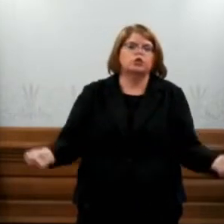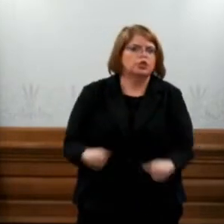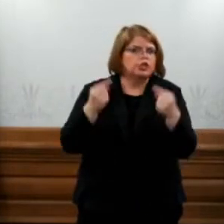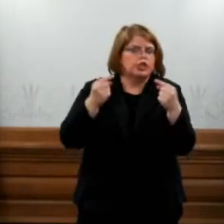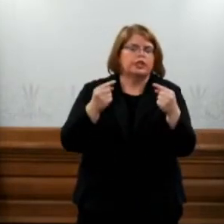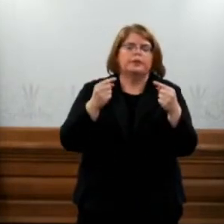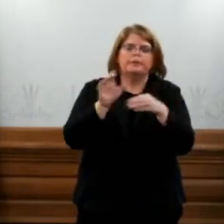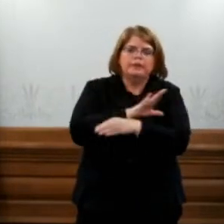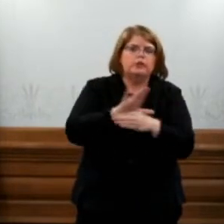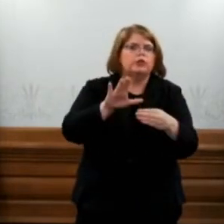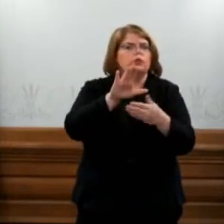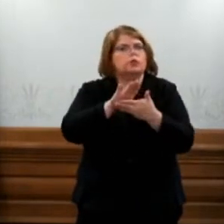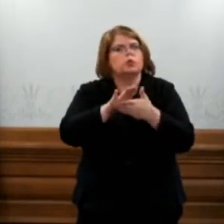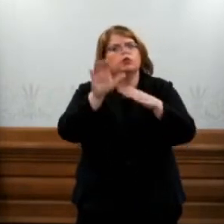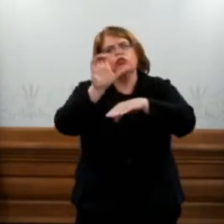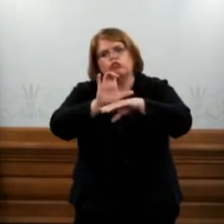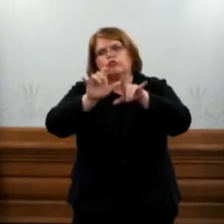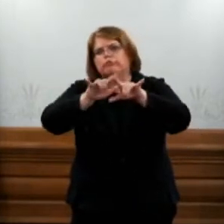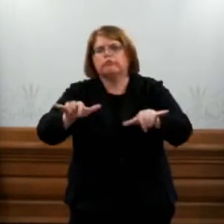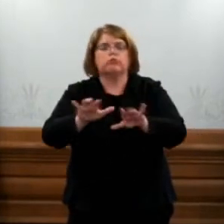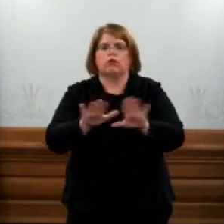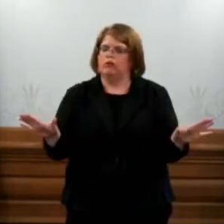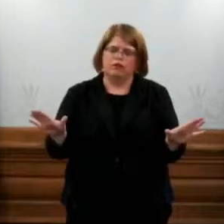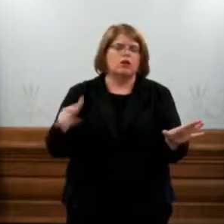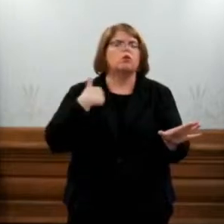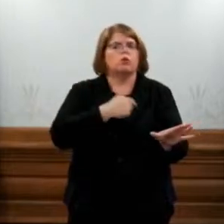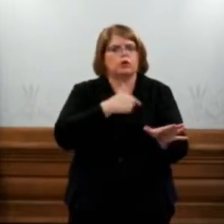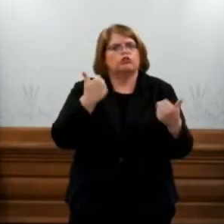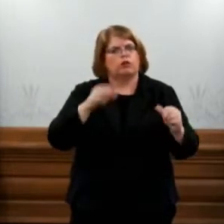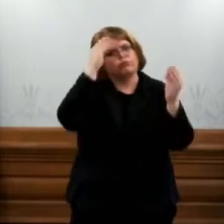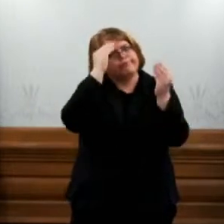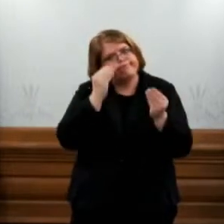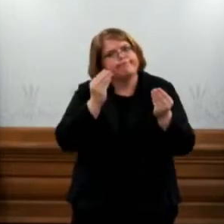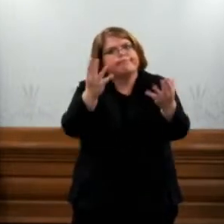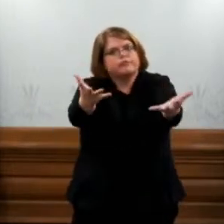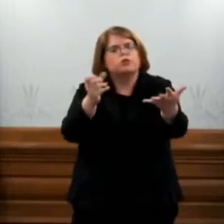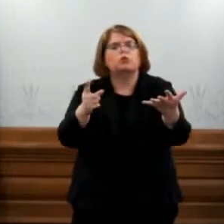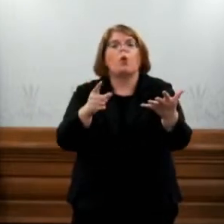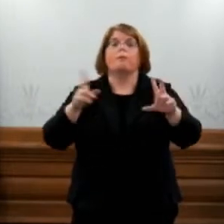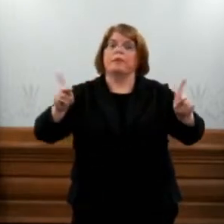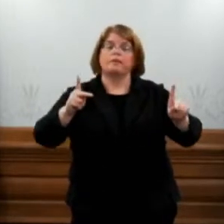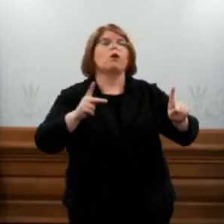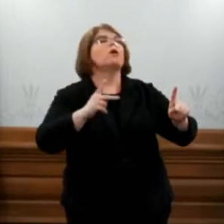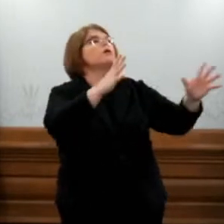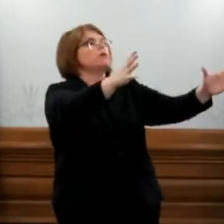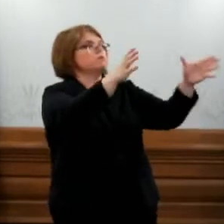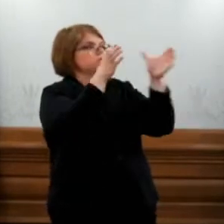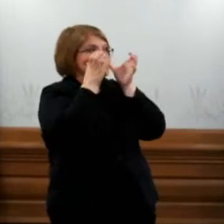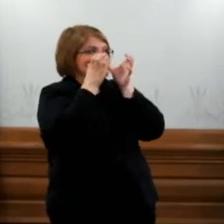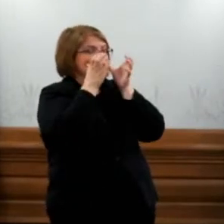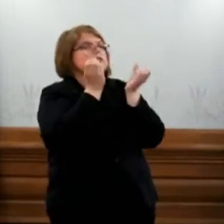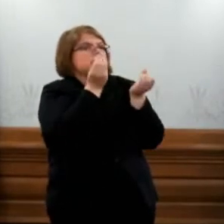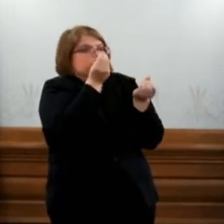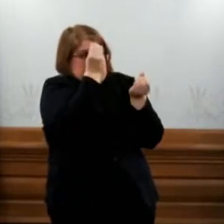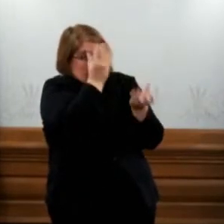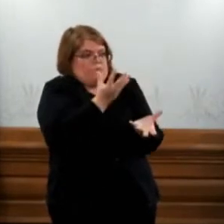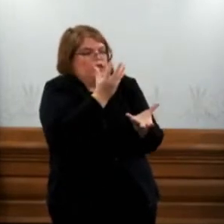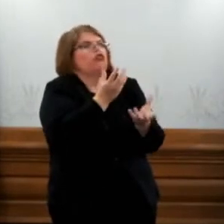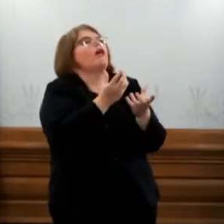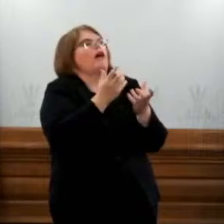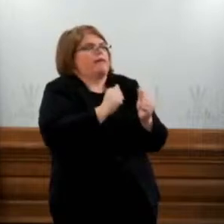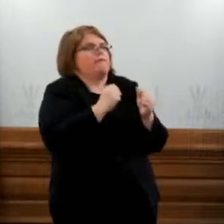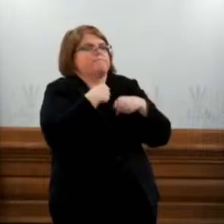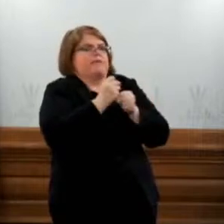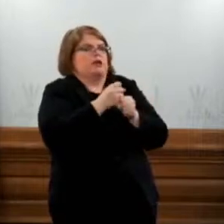churches, organizations. It's meant to provide information so people can make informed choices as to how to keep themselves safe. How did you choose the numbers for